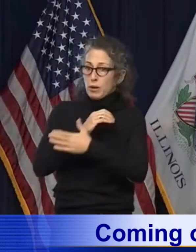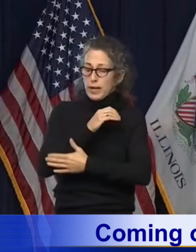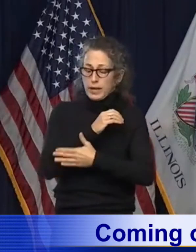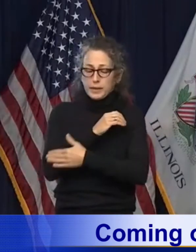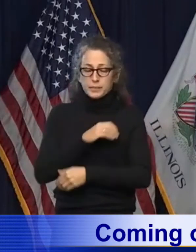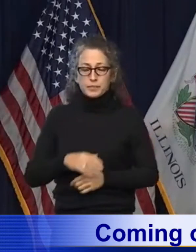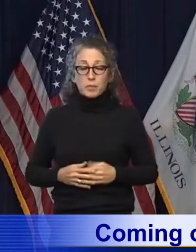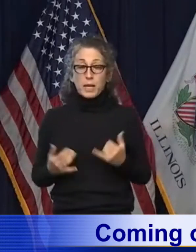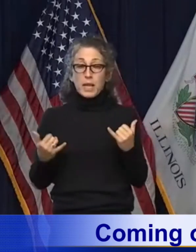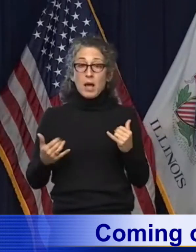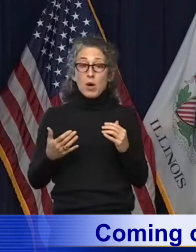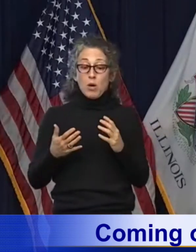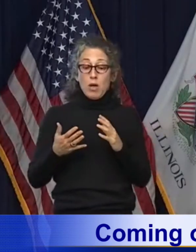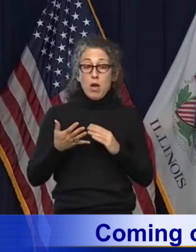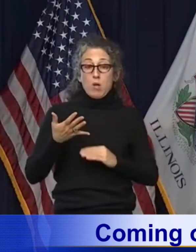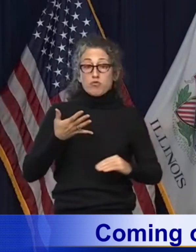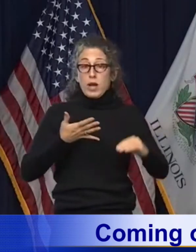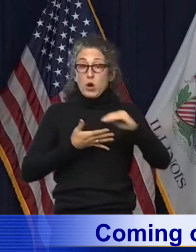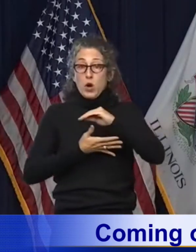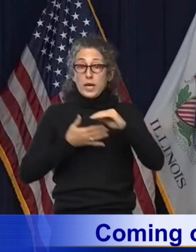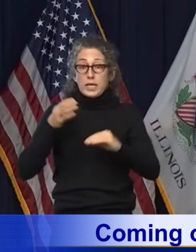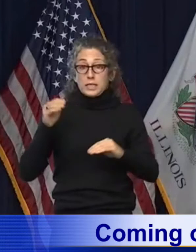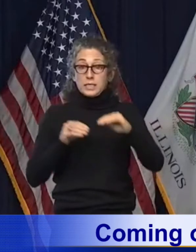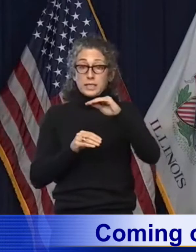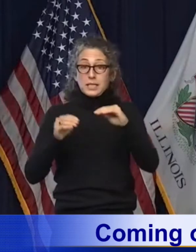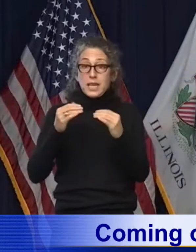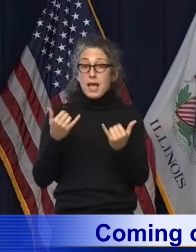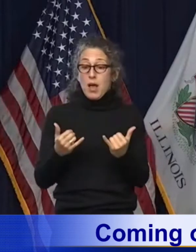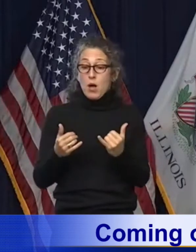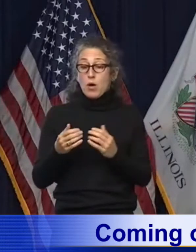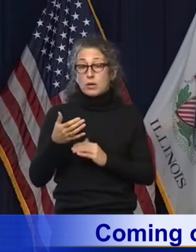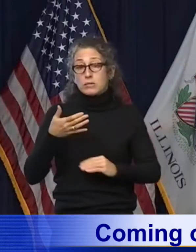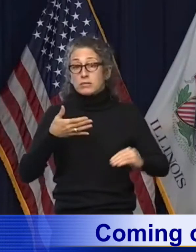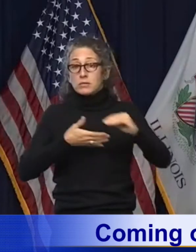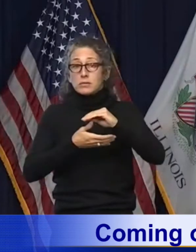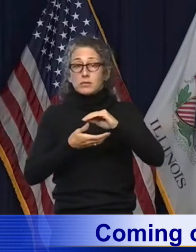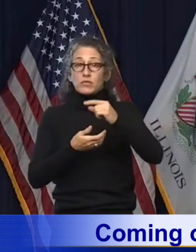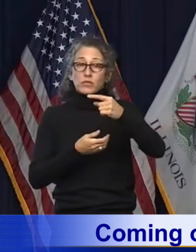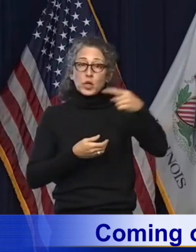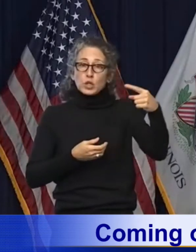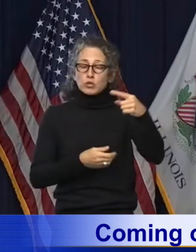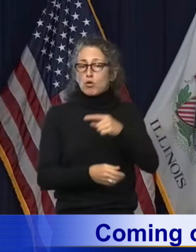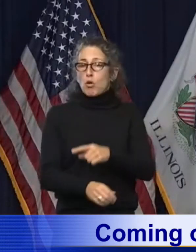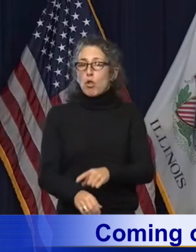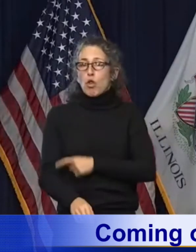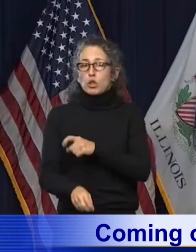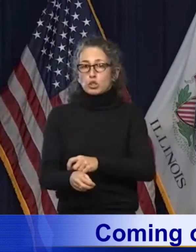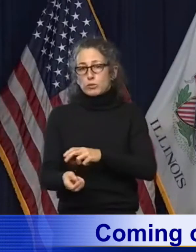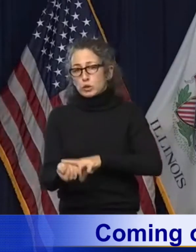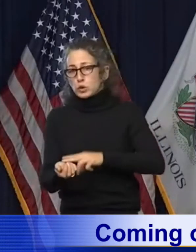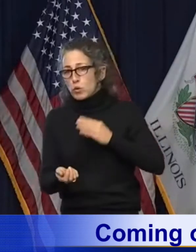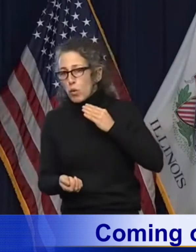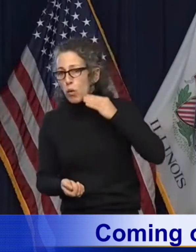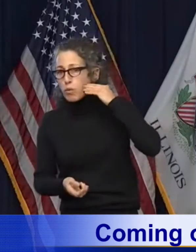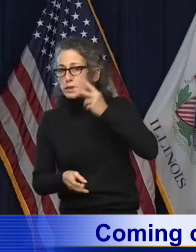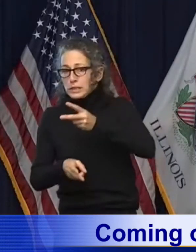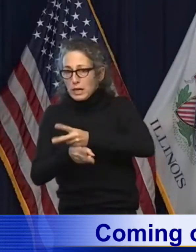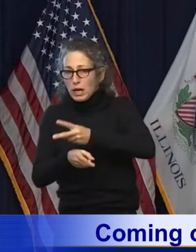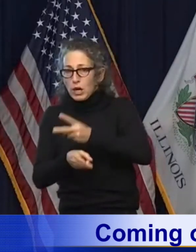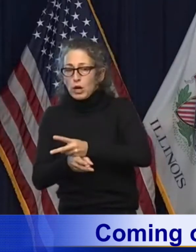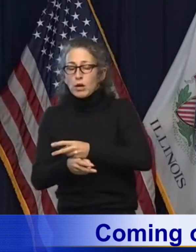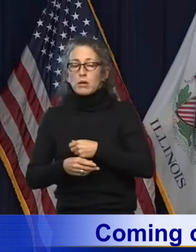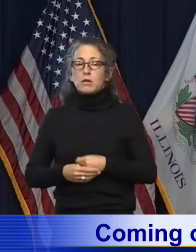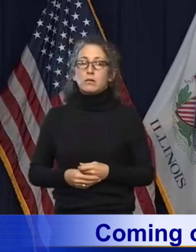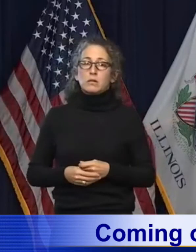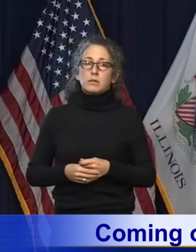the prioritization has come to have the long-term care residents with the healthcare workers, and because we have created this